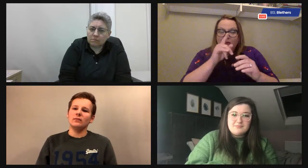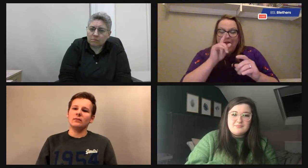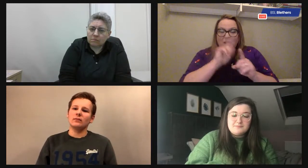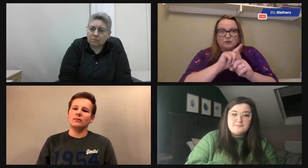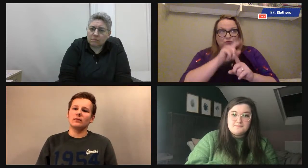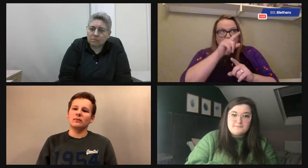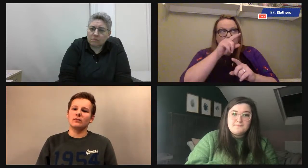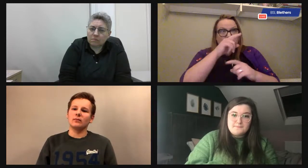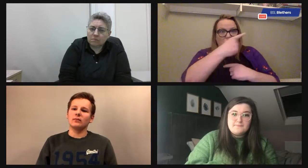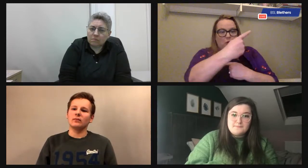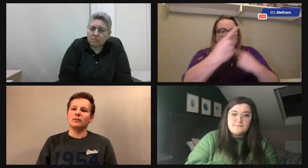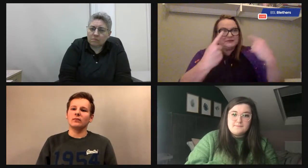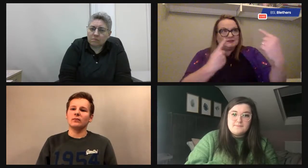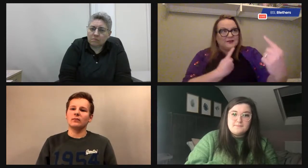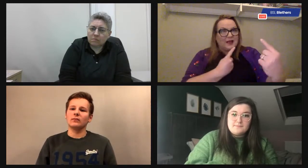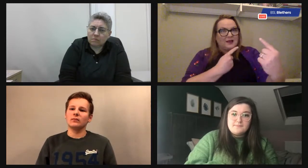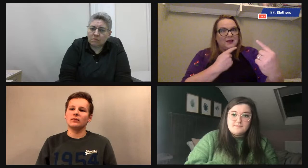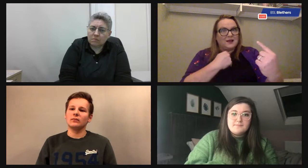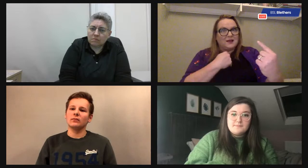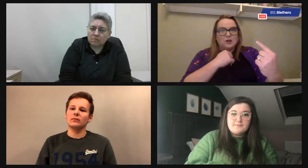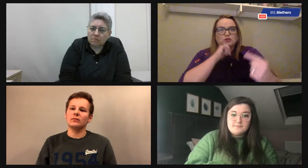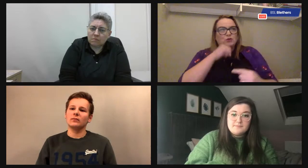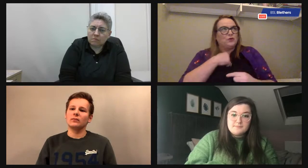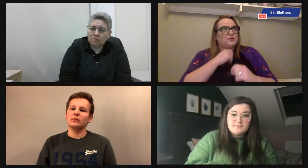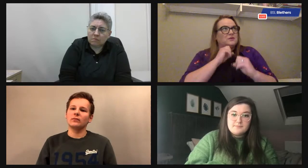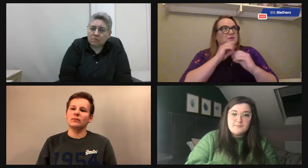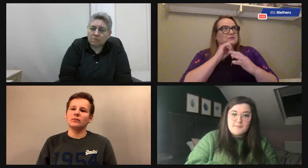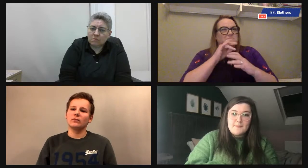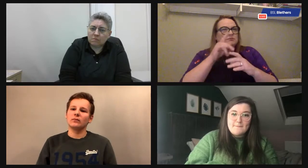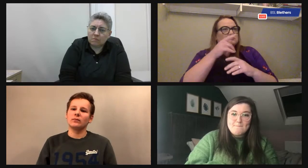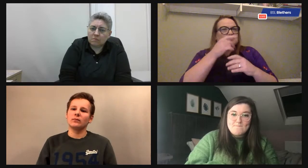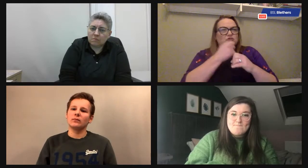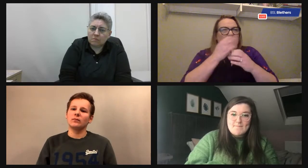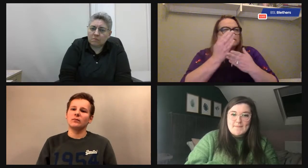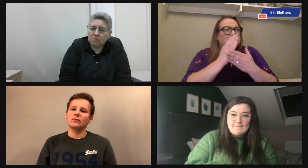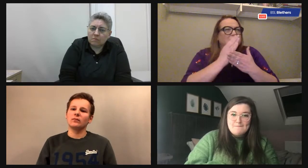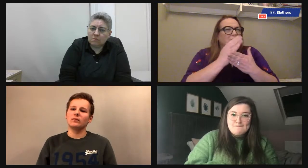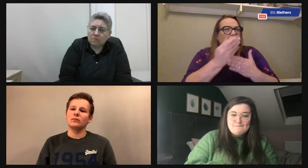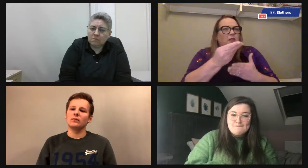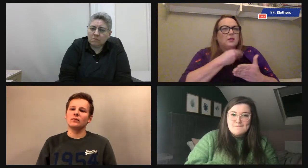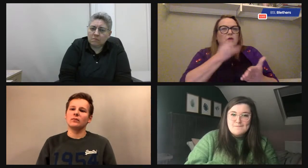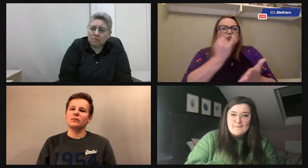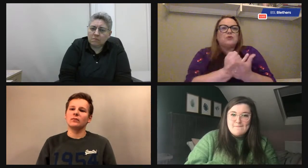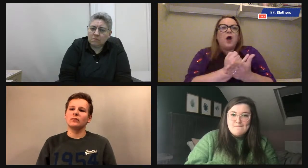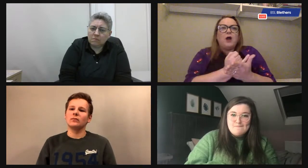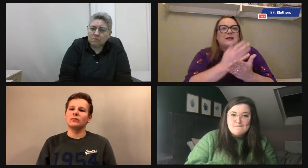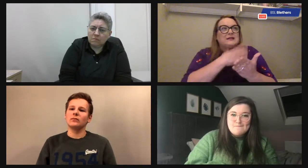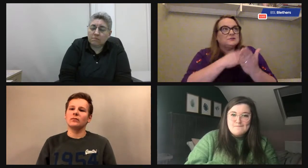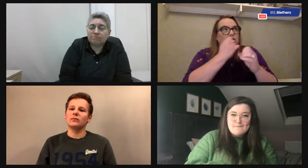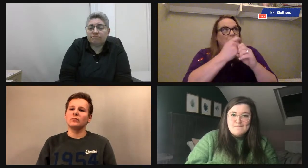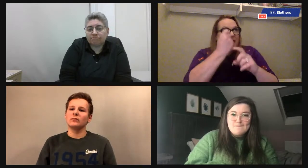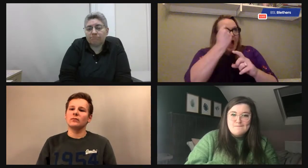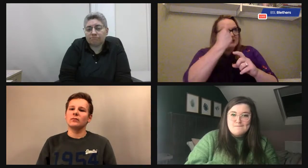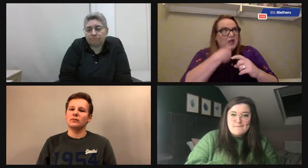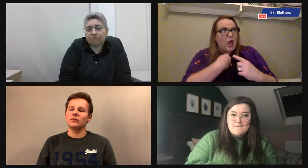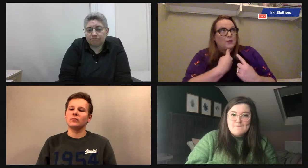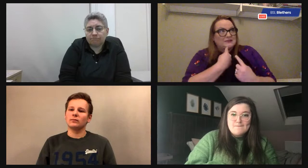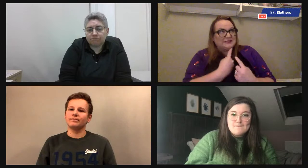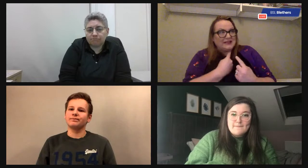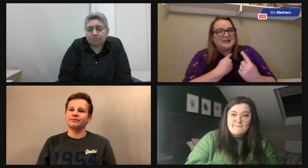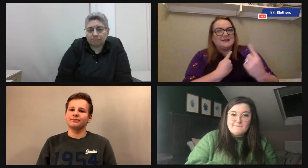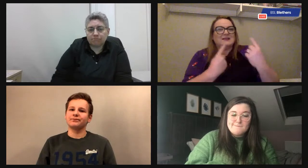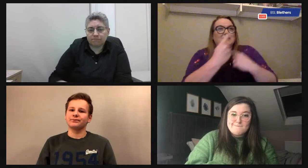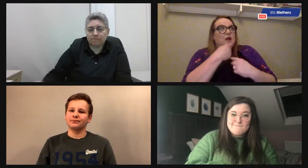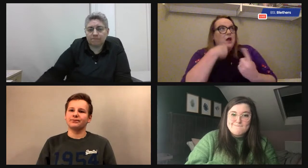Well, I think counselling is a good thing, but what I would be looking for is be making sure